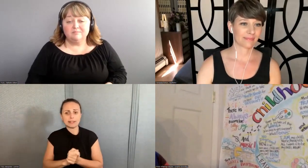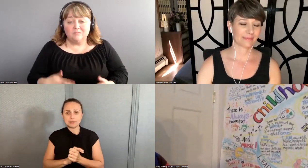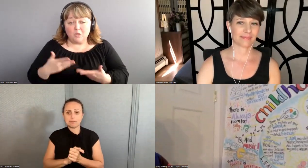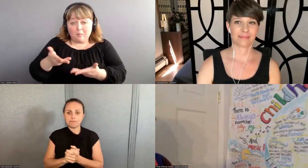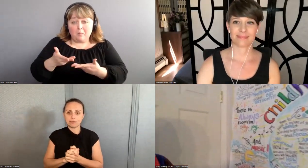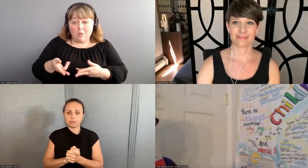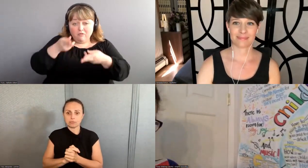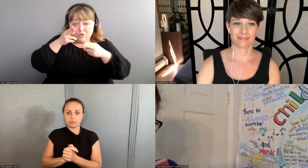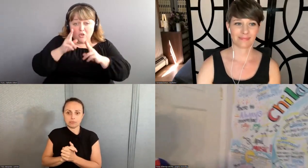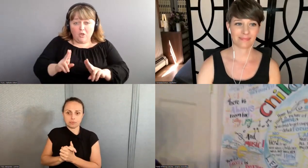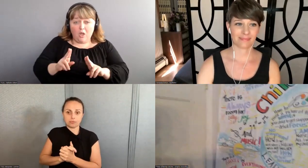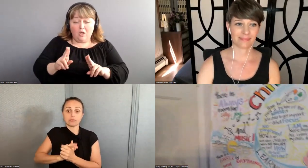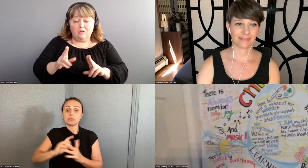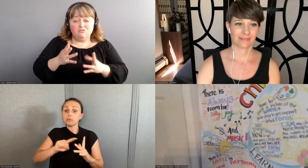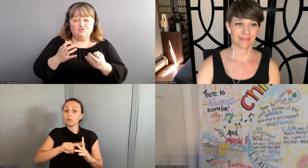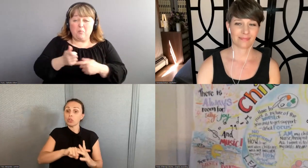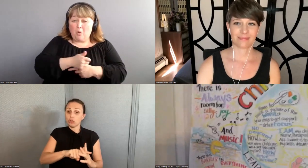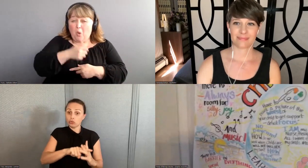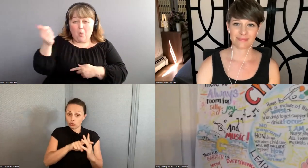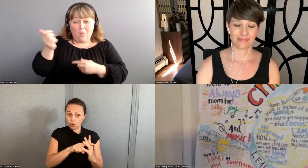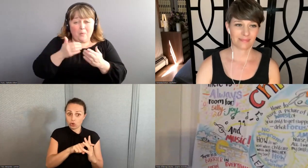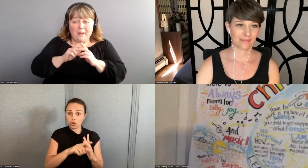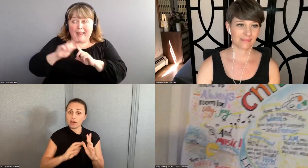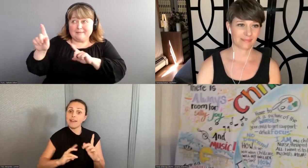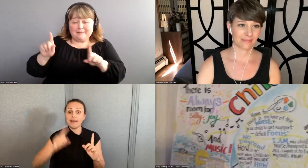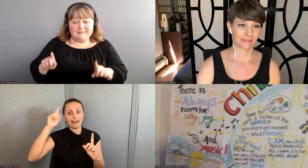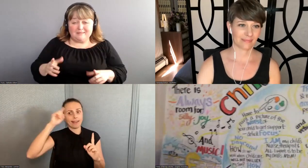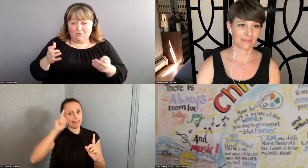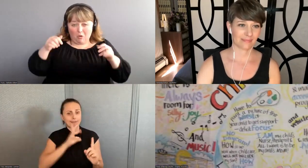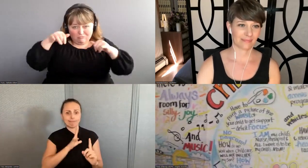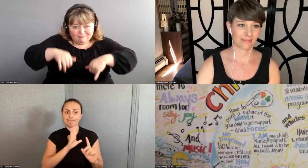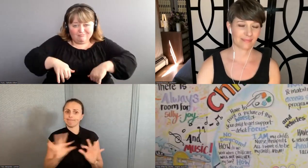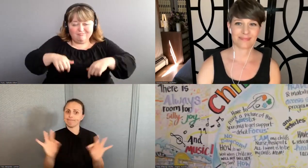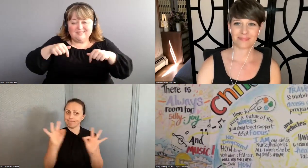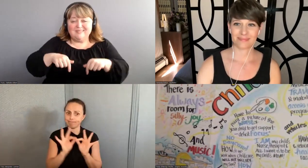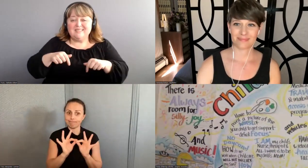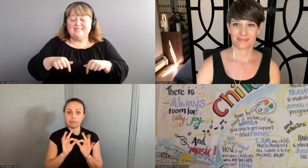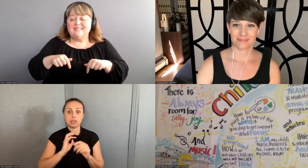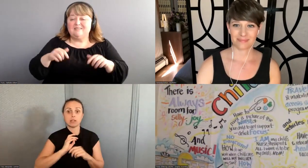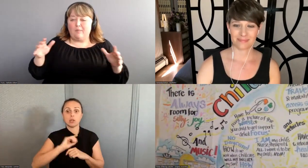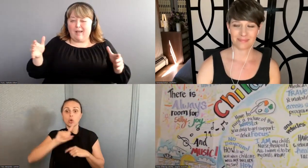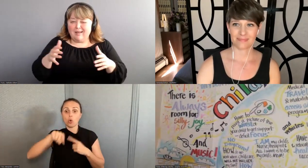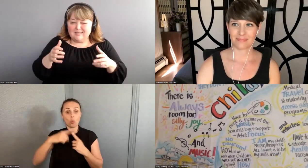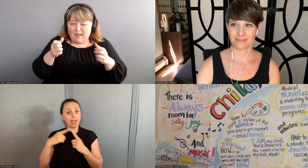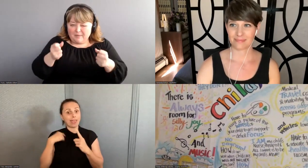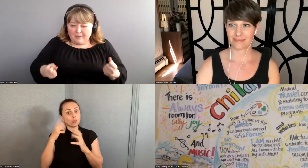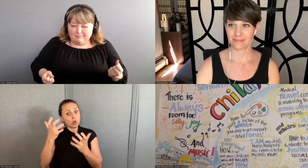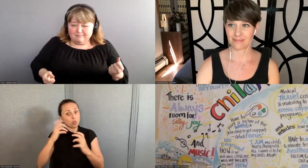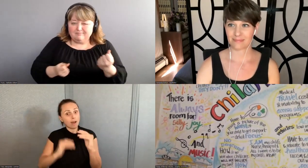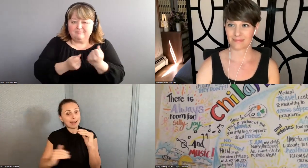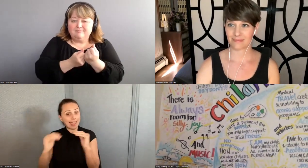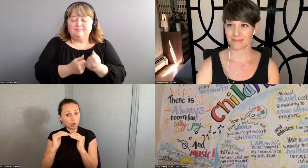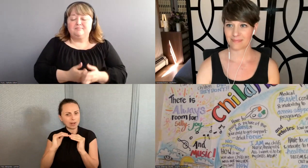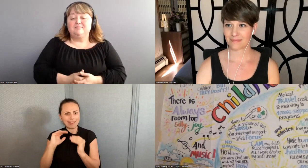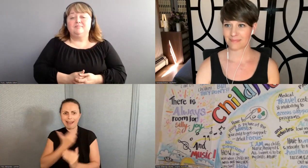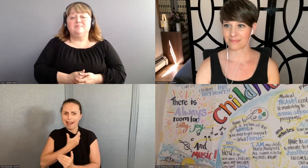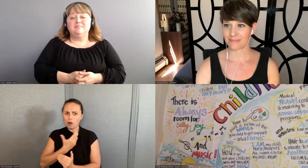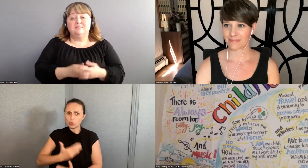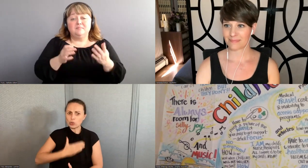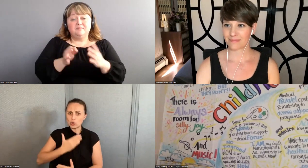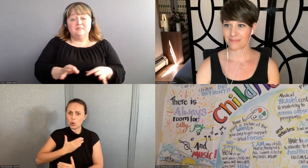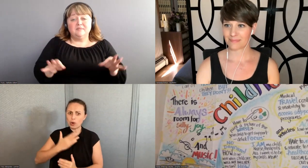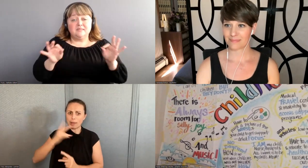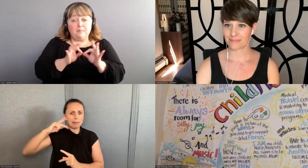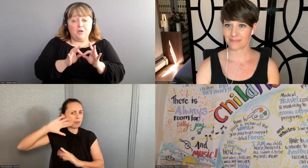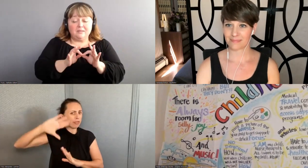So we started, and I think this is so important. When we are equity seeking folks, our joy is the resistance, and